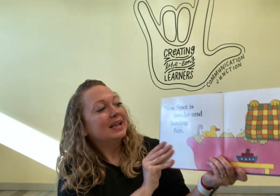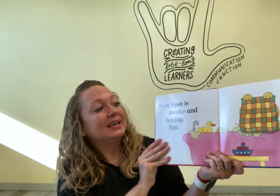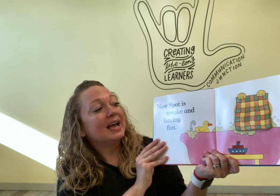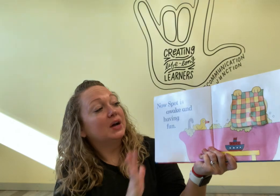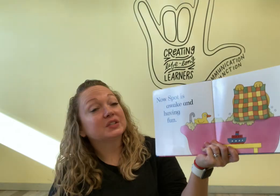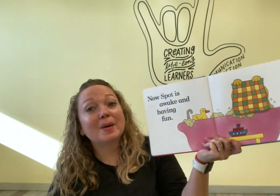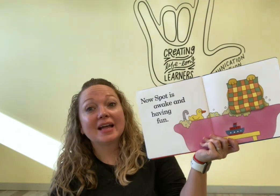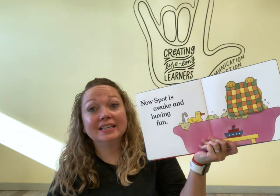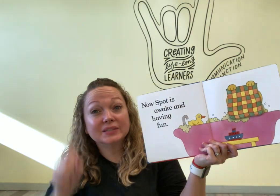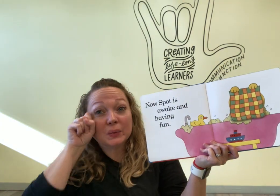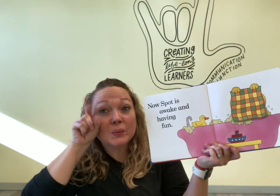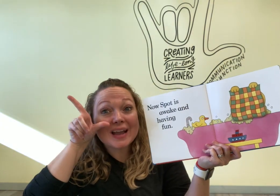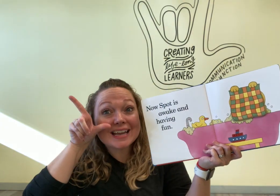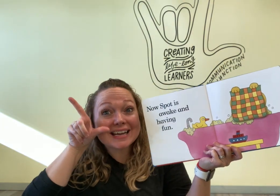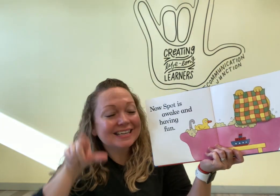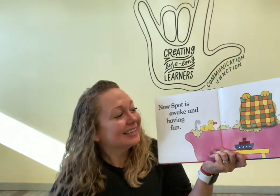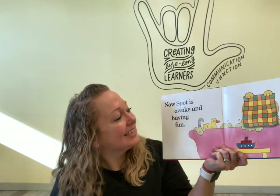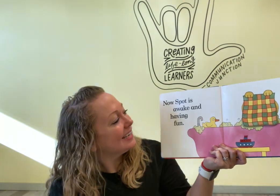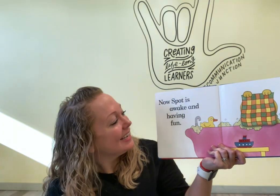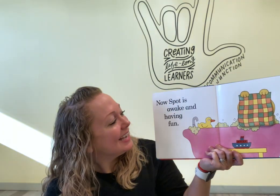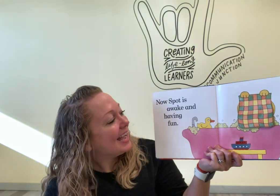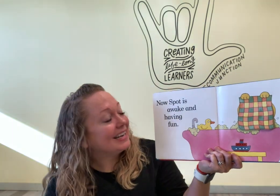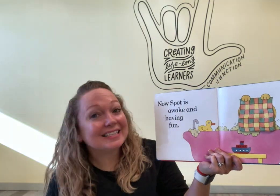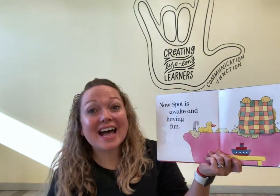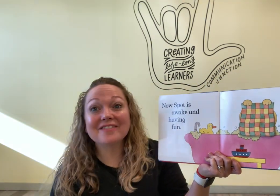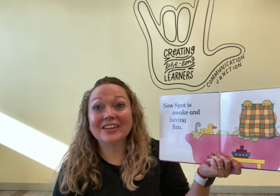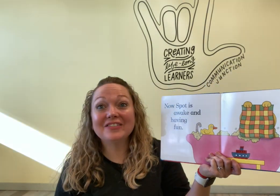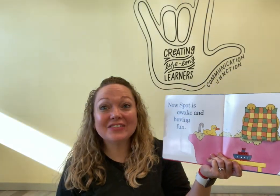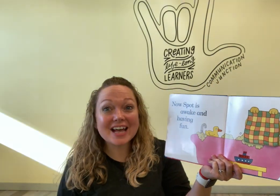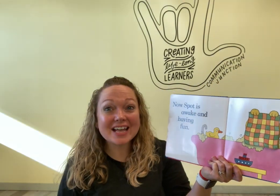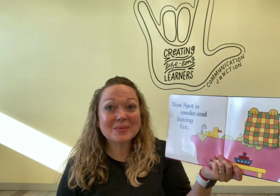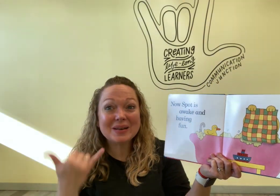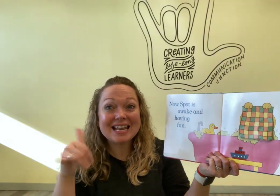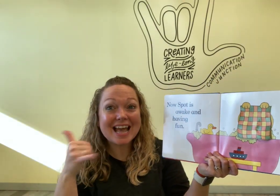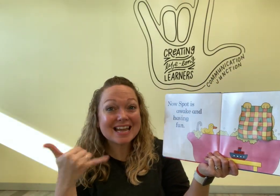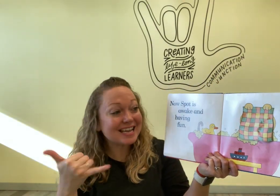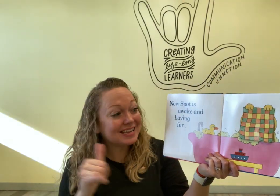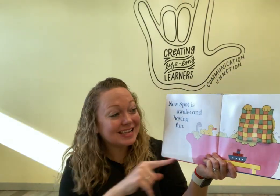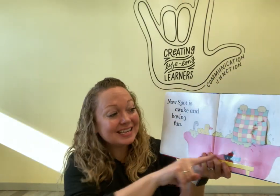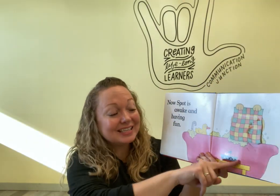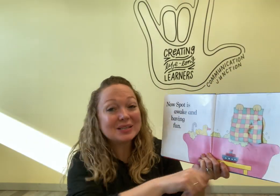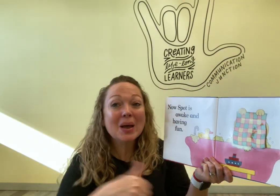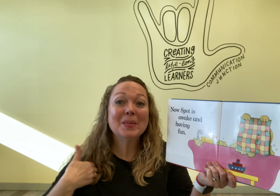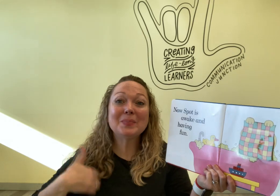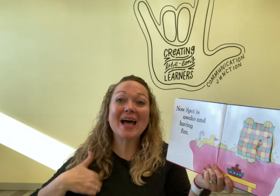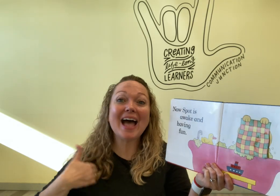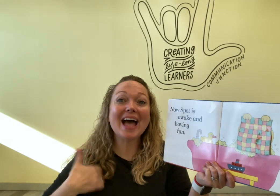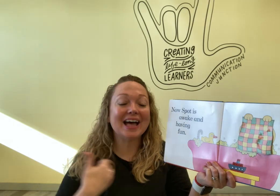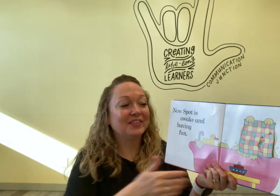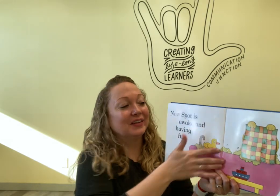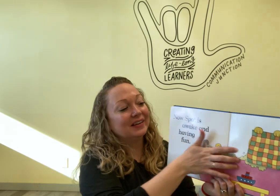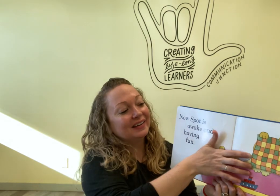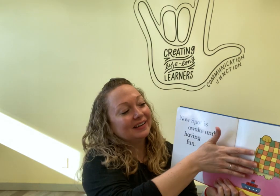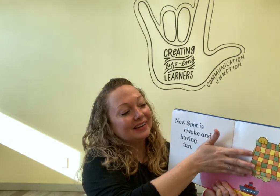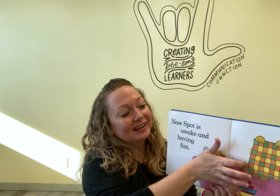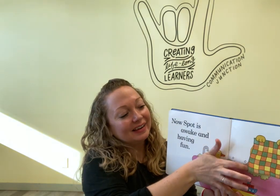Now Spot is awake and is having fun playing in his bath.